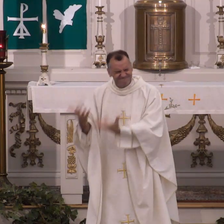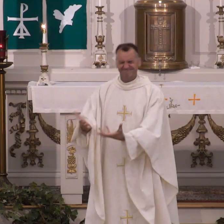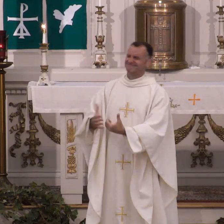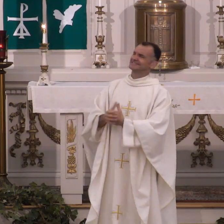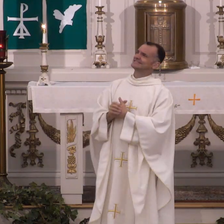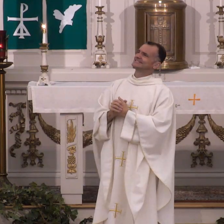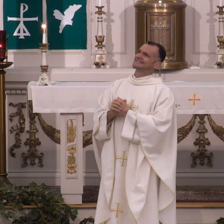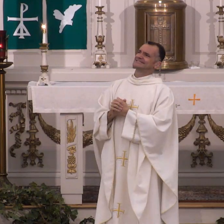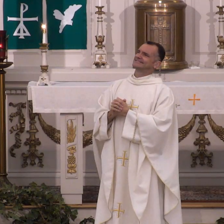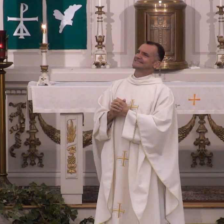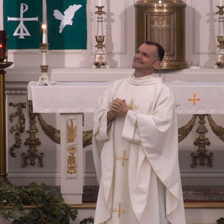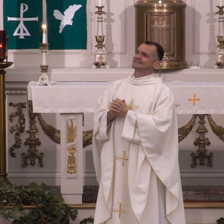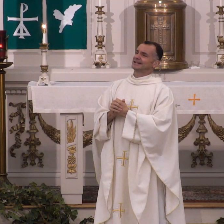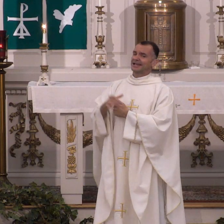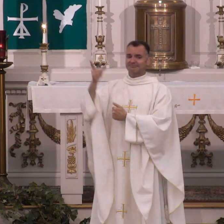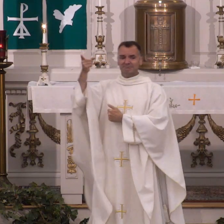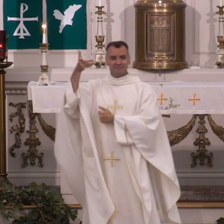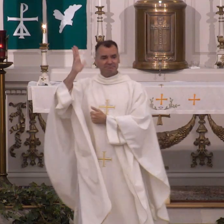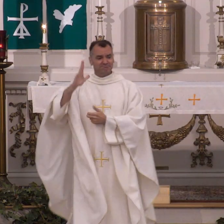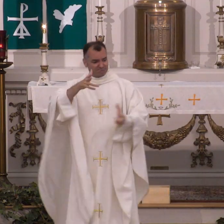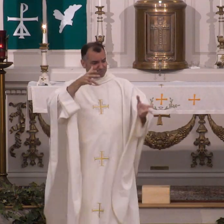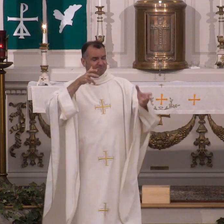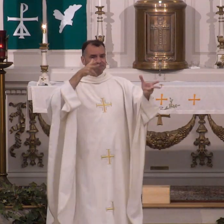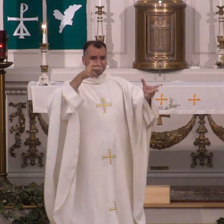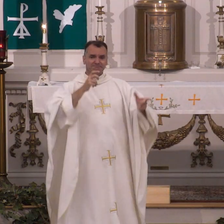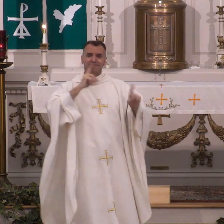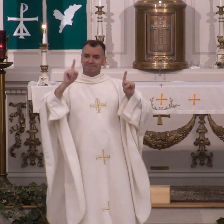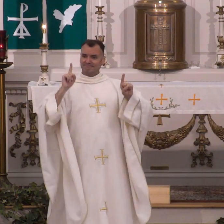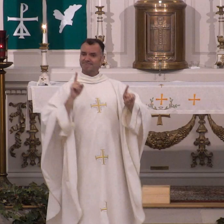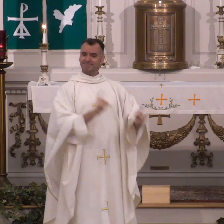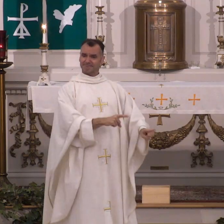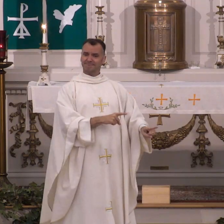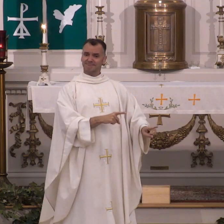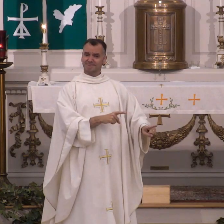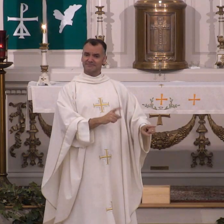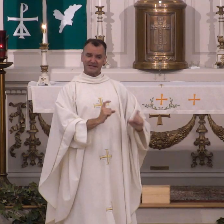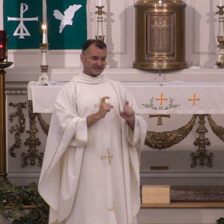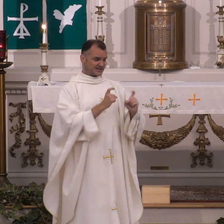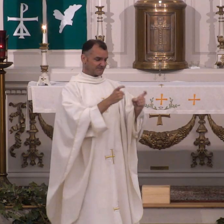God in his danger, in his sickness. And God heard his prayers and answered them.